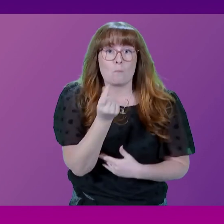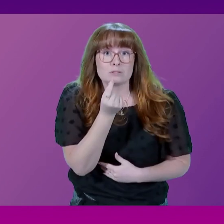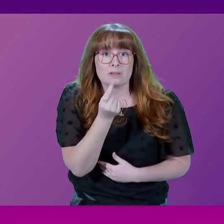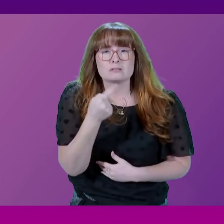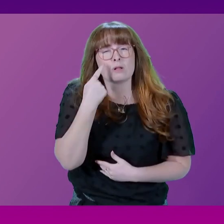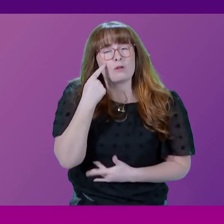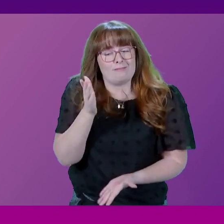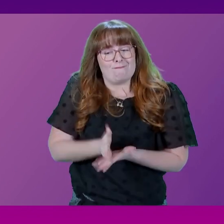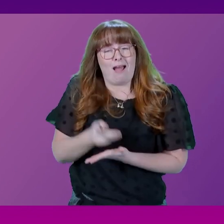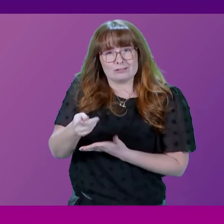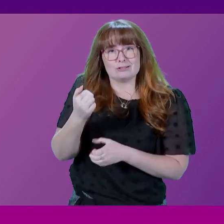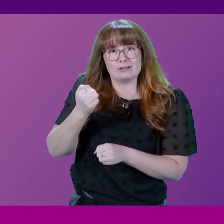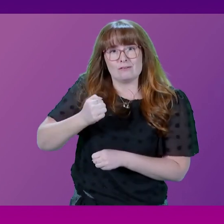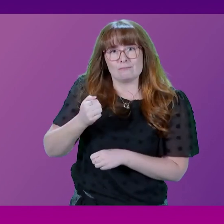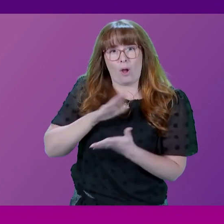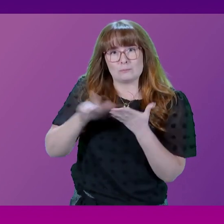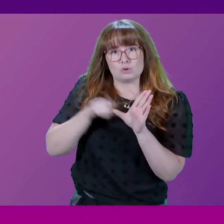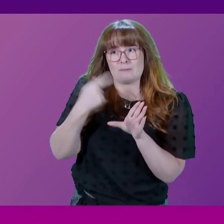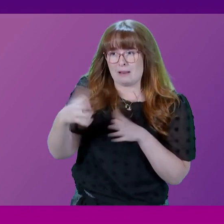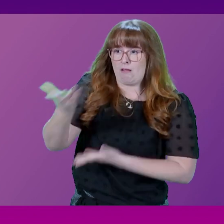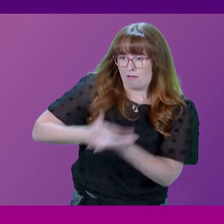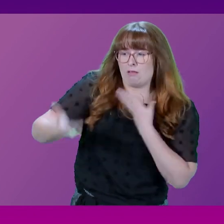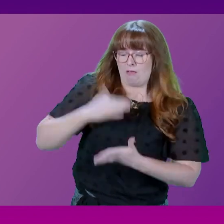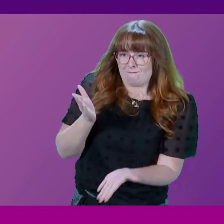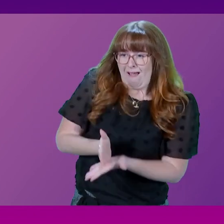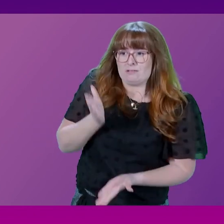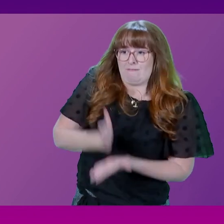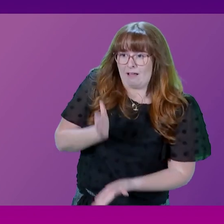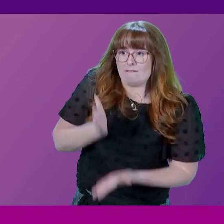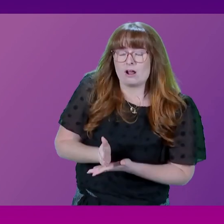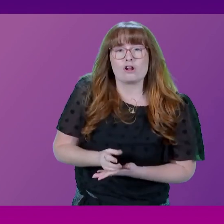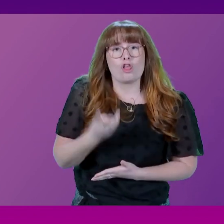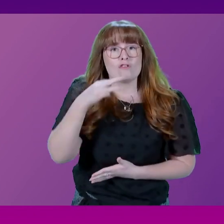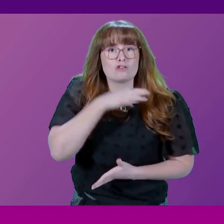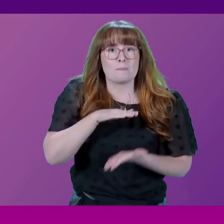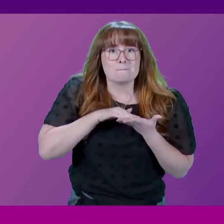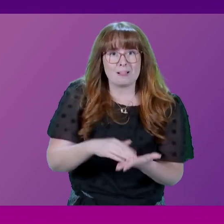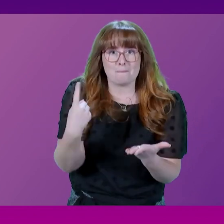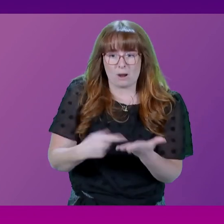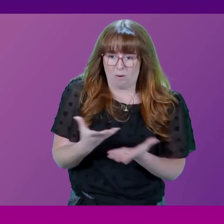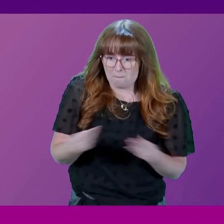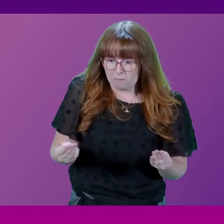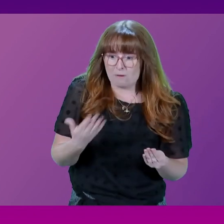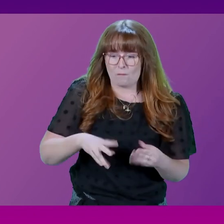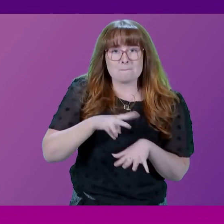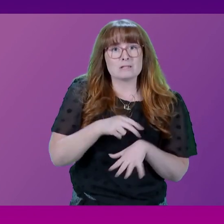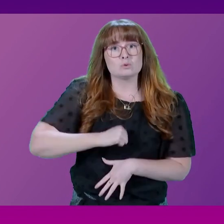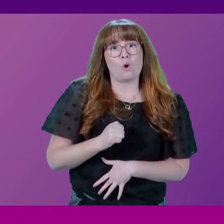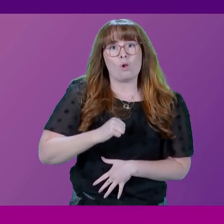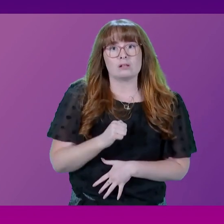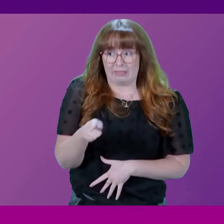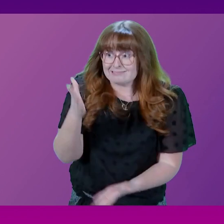at facts that the First Minister wants to reiterate. £300 million black hole in Police Scotland's capital budget.